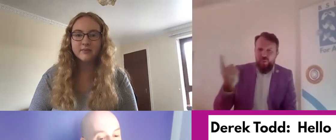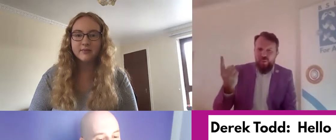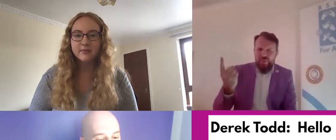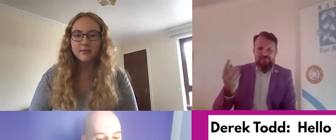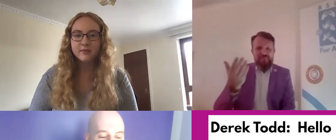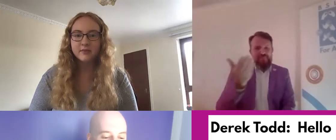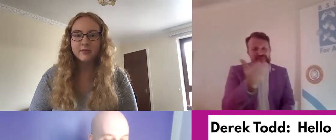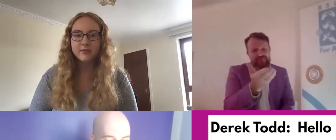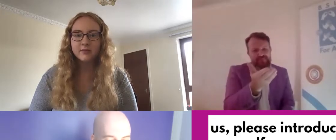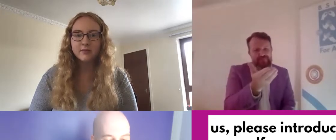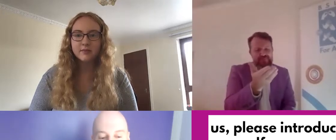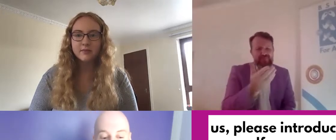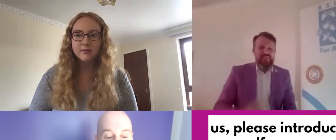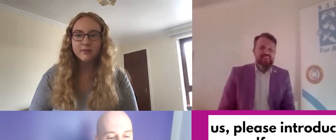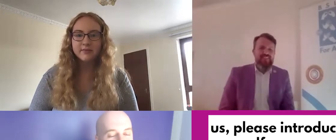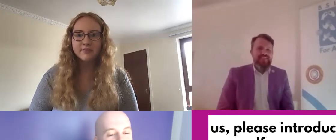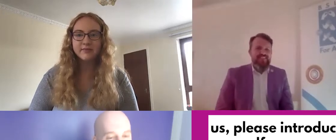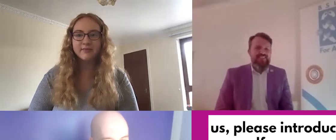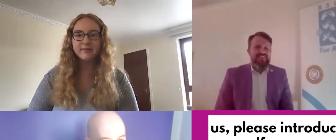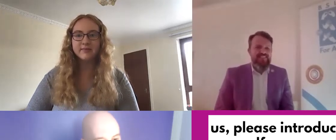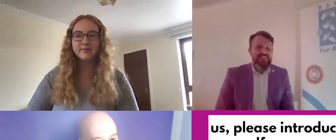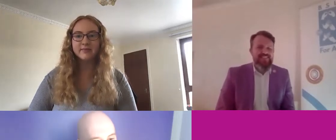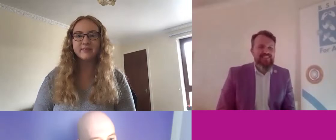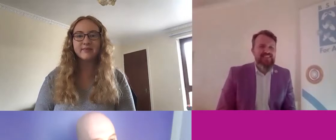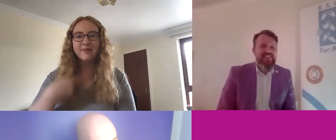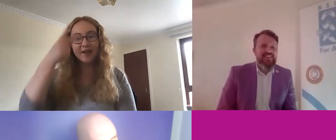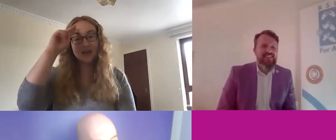today we've got a guest with us. Please introduce yourself.